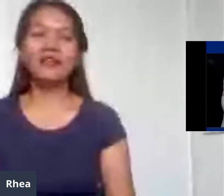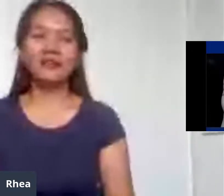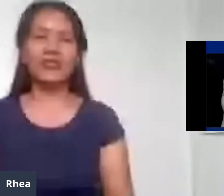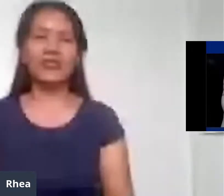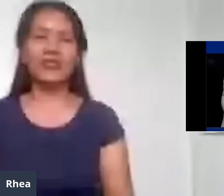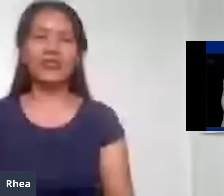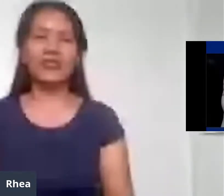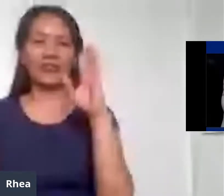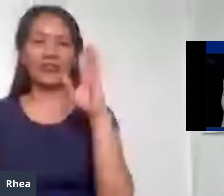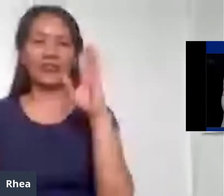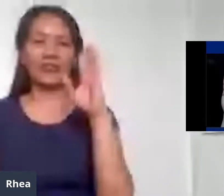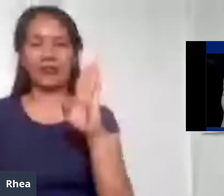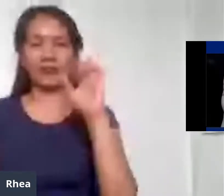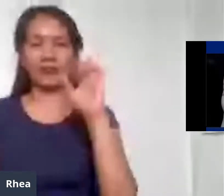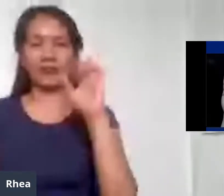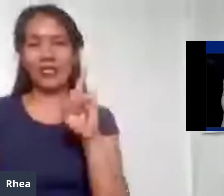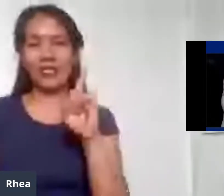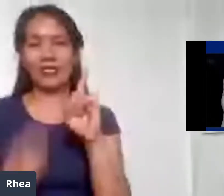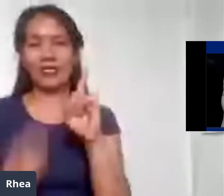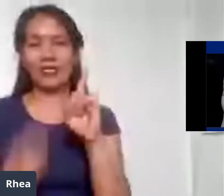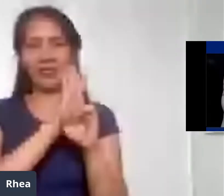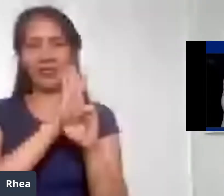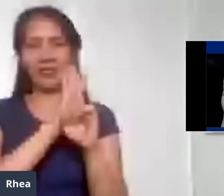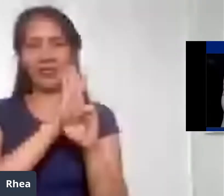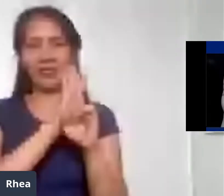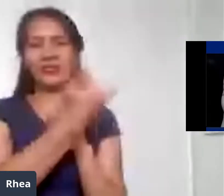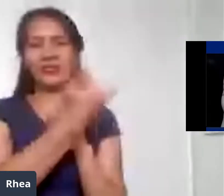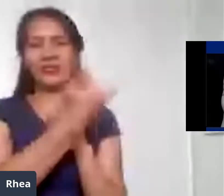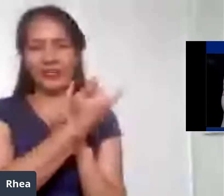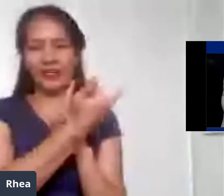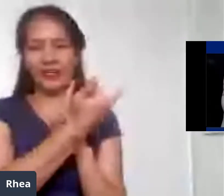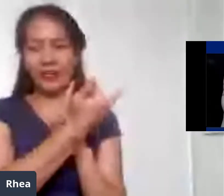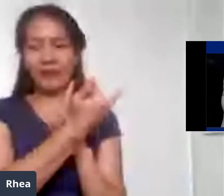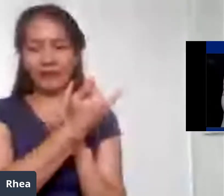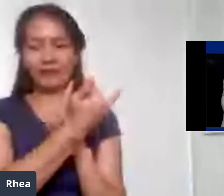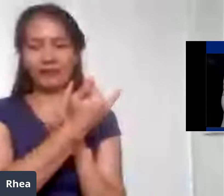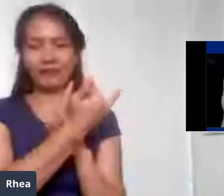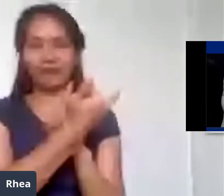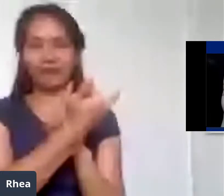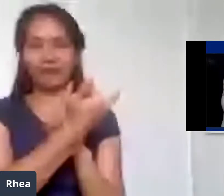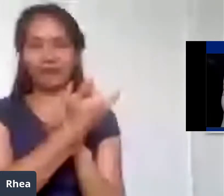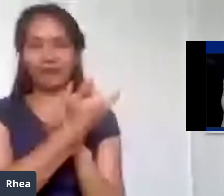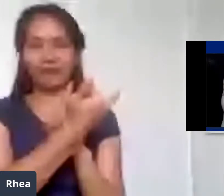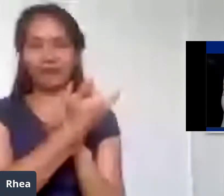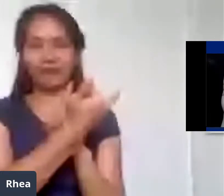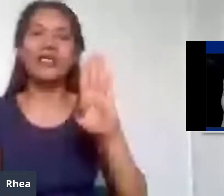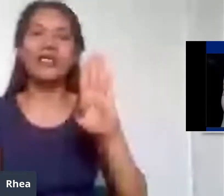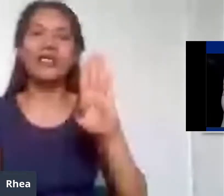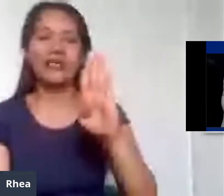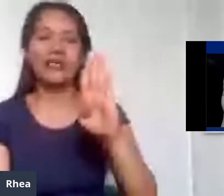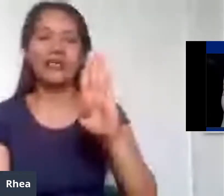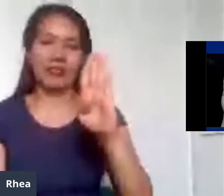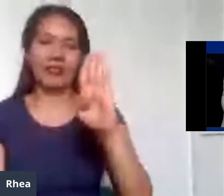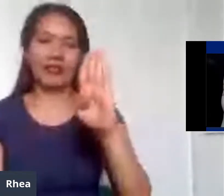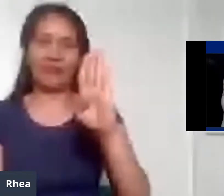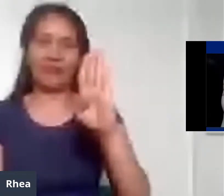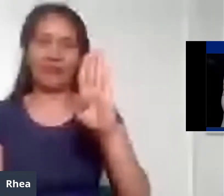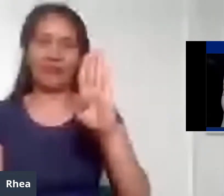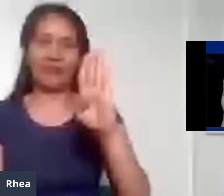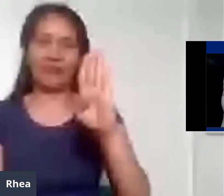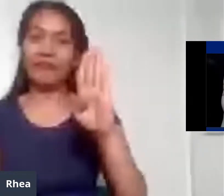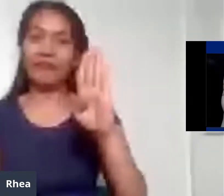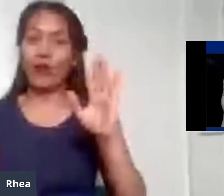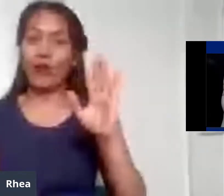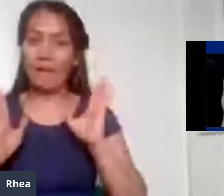We could have also the other signs for them. B, barangay. Okay? B,